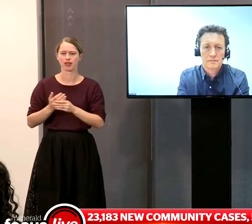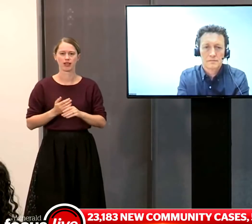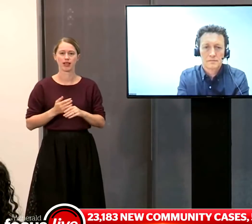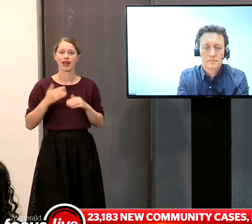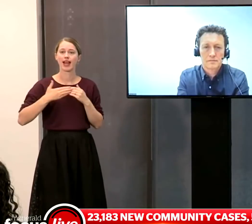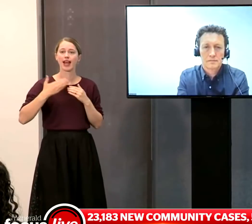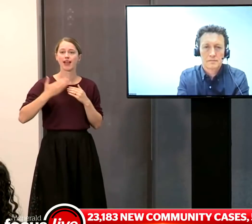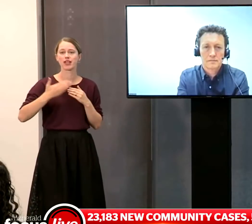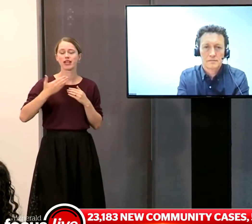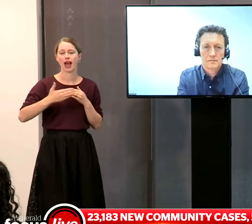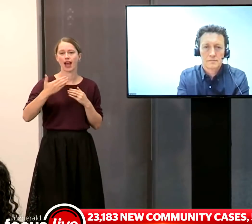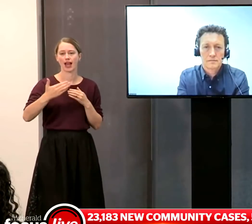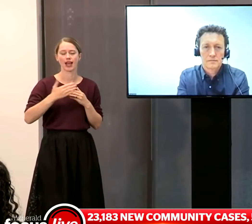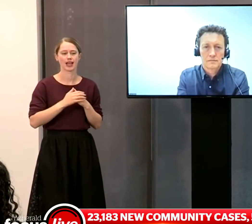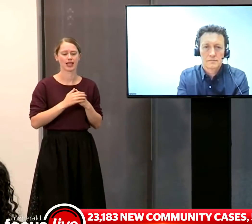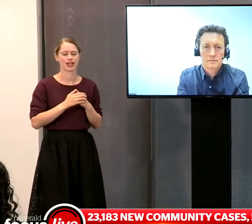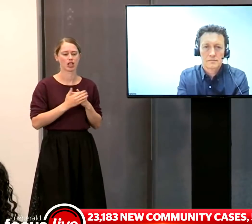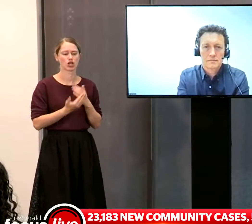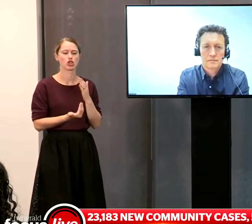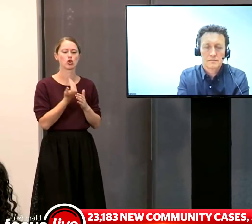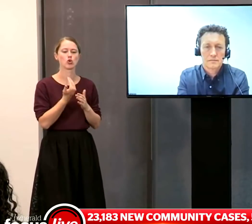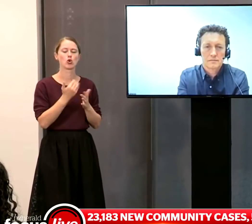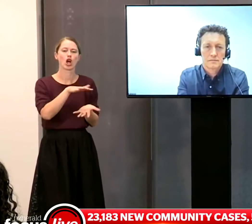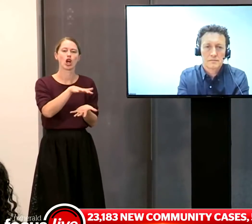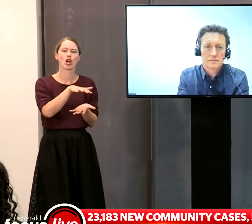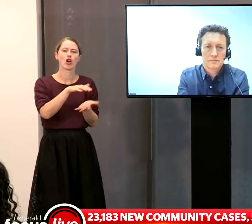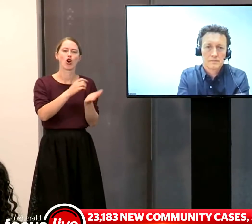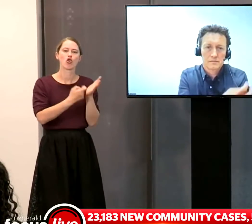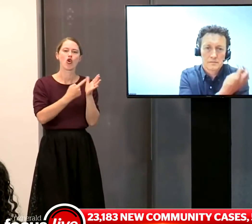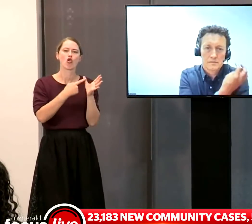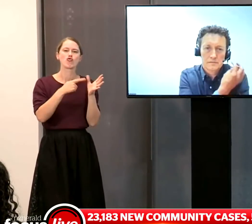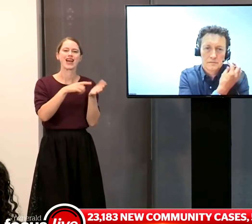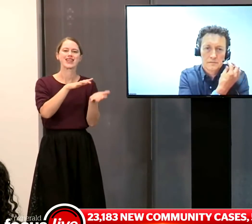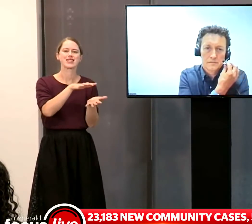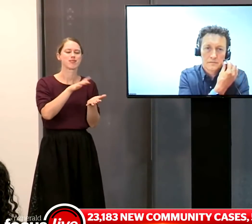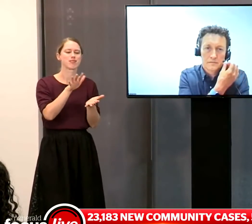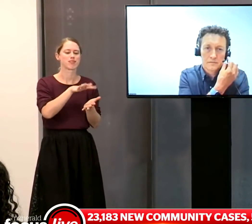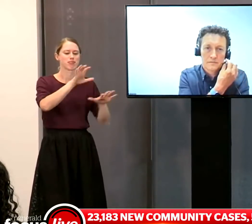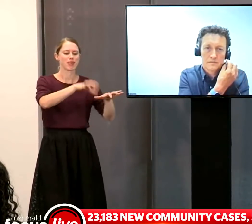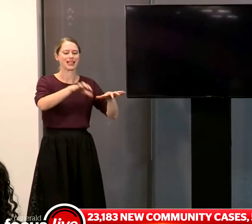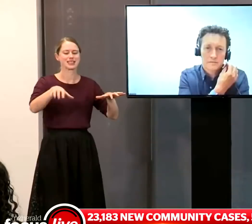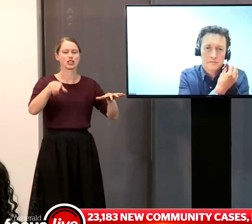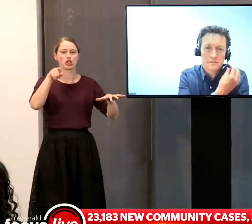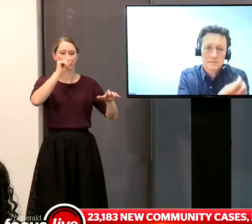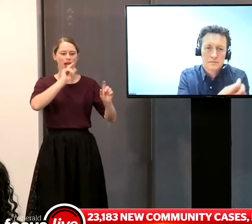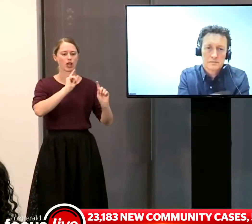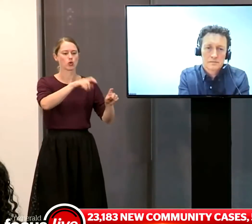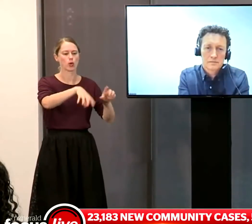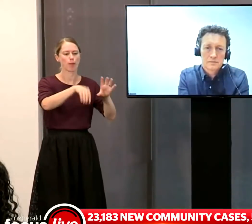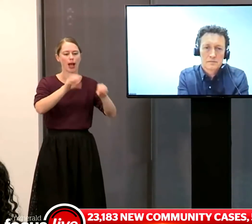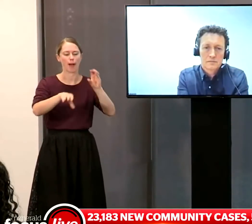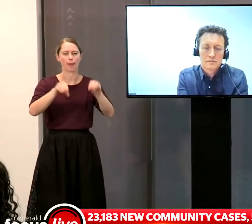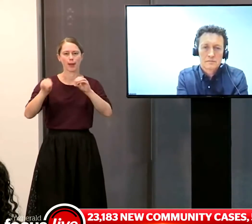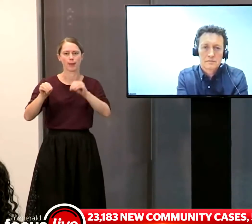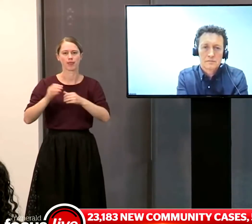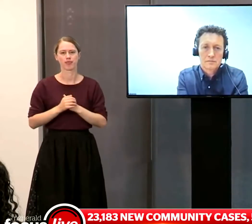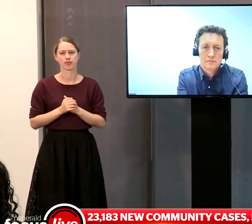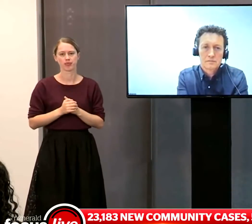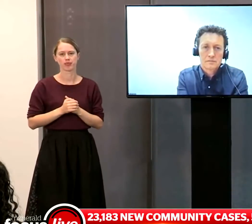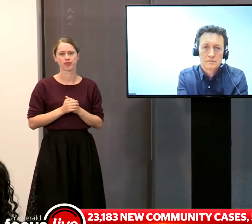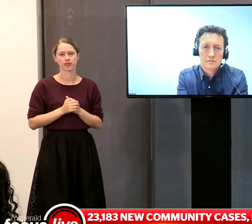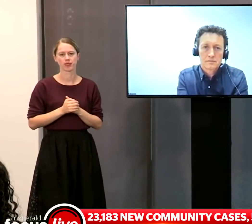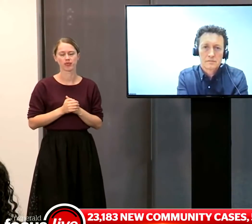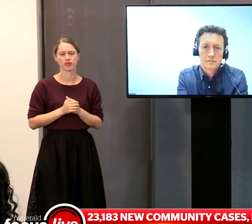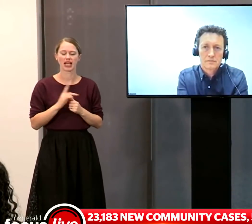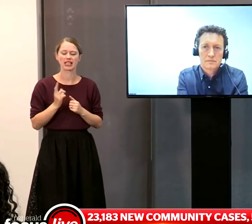that every day we are opening up more and more of these collection points to help with this issue where some people are having to wait.